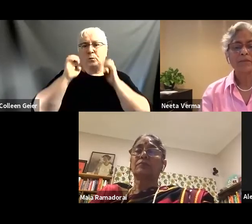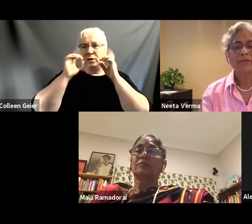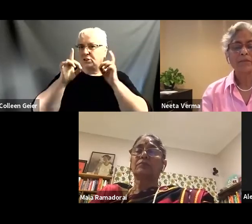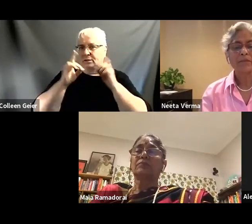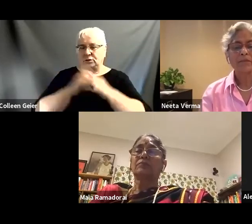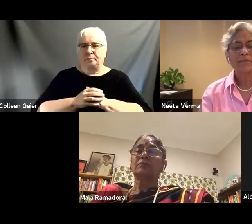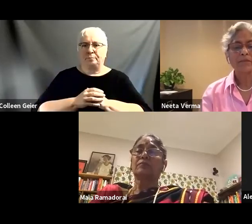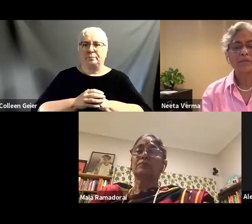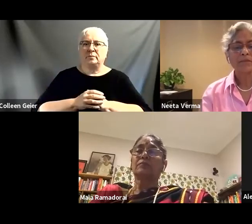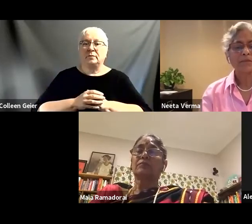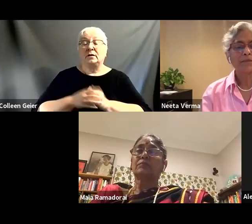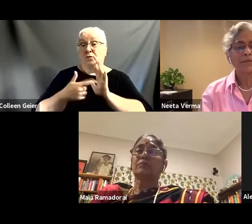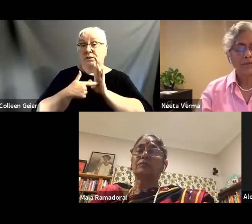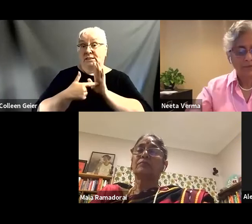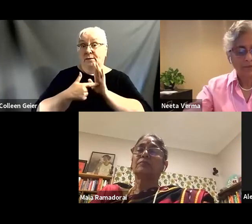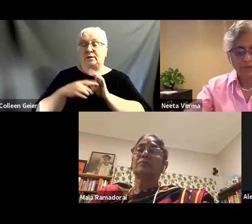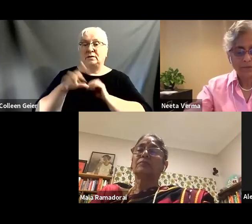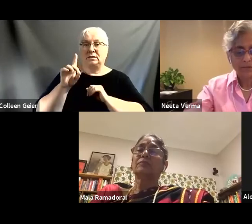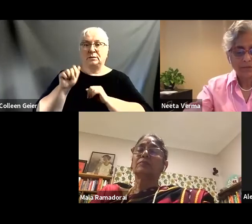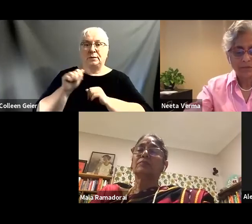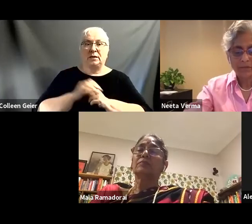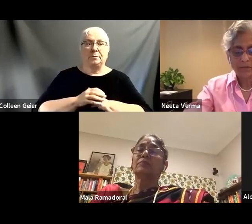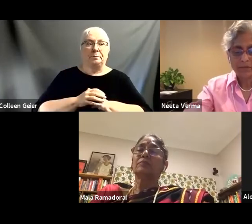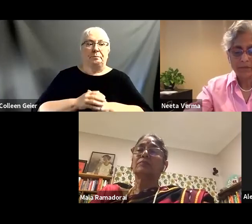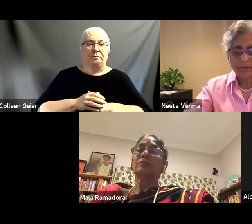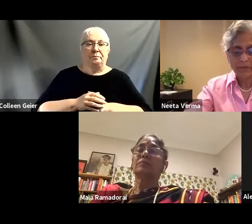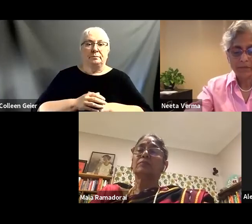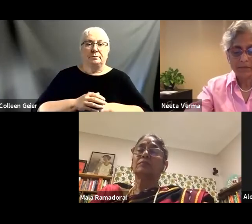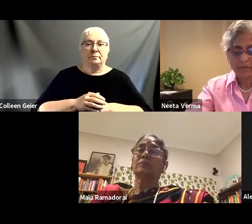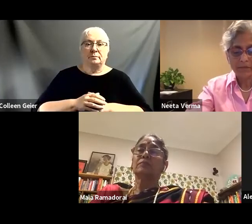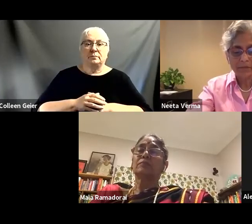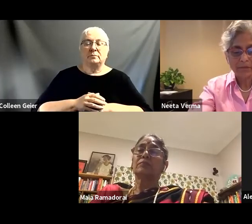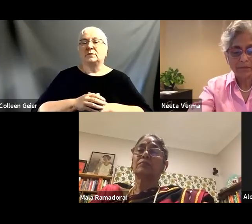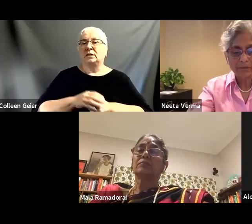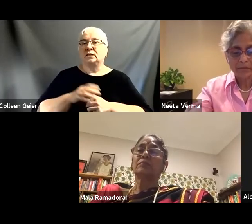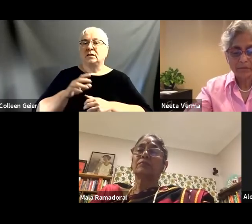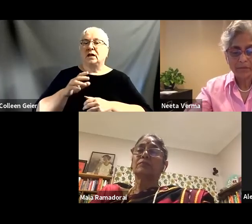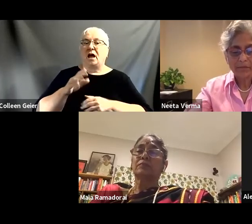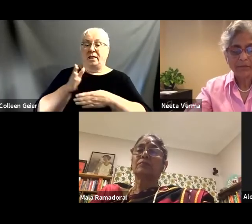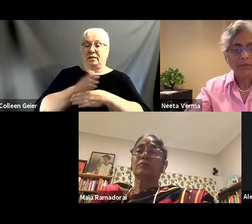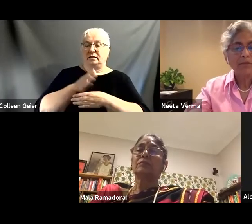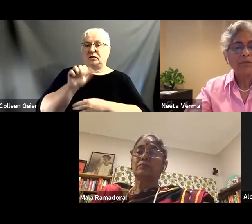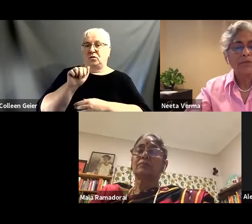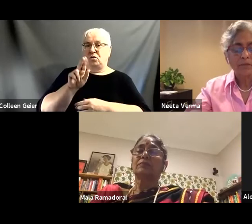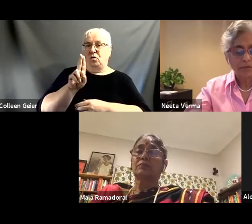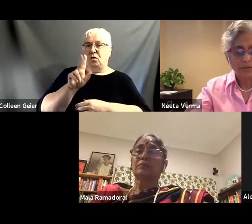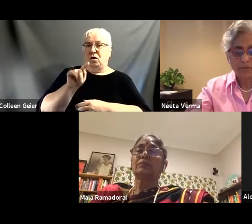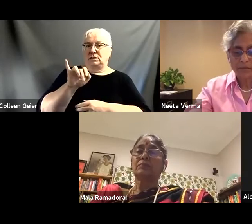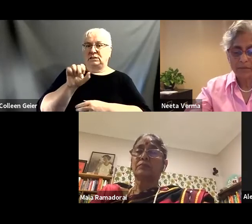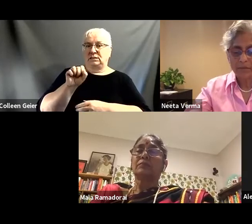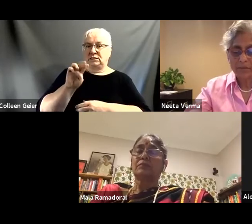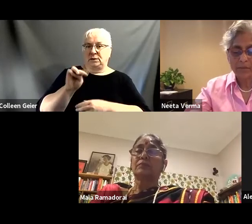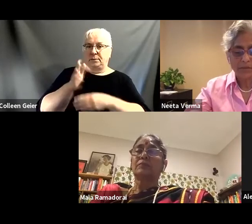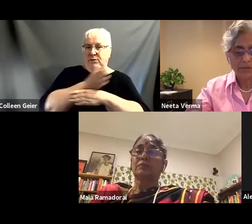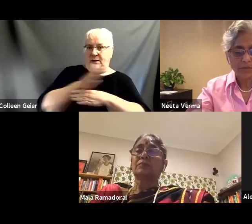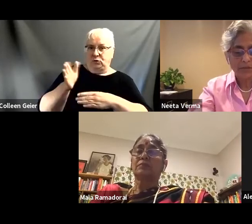a disability, for example, of people on the autism spectrum. And oftentimes